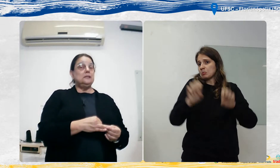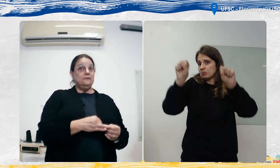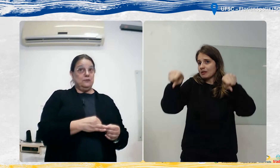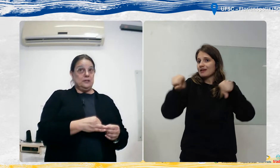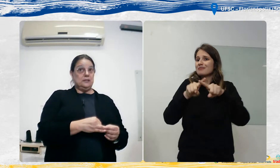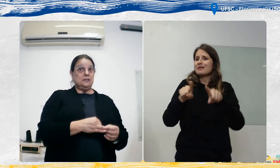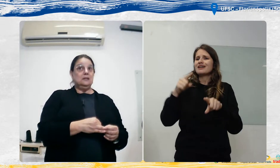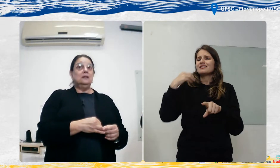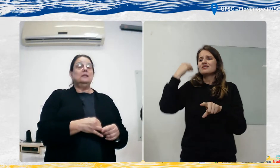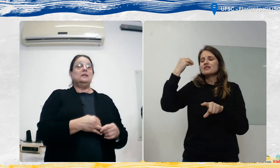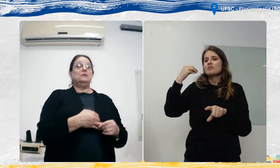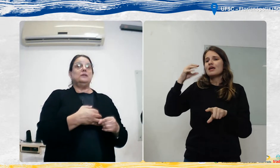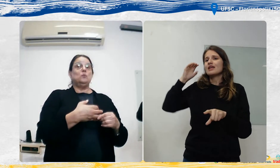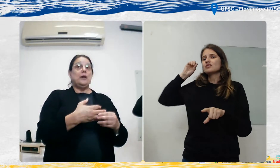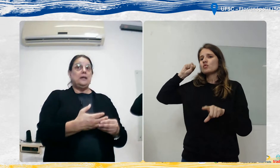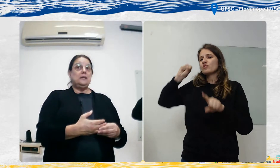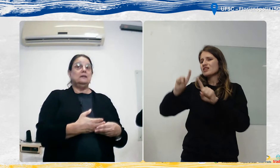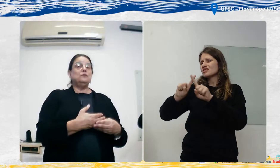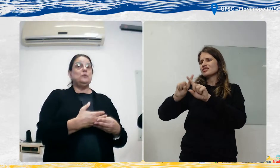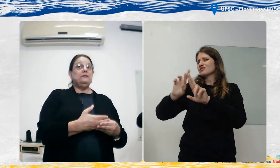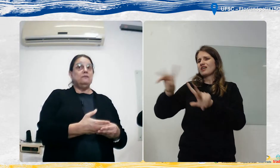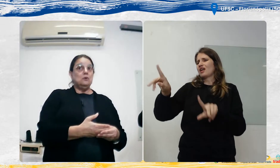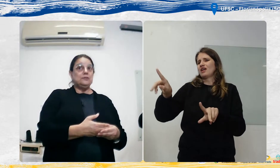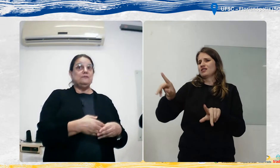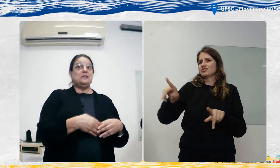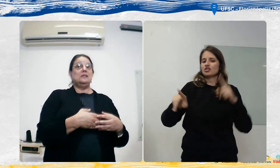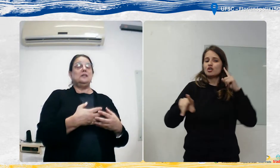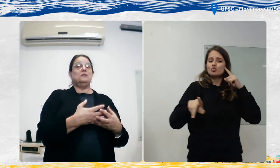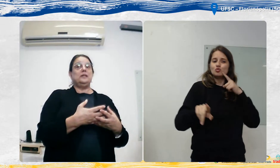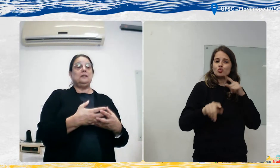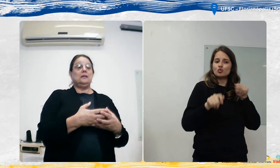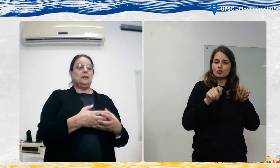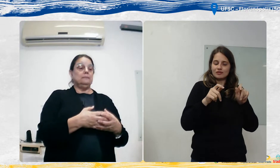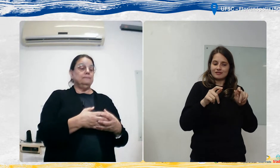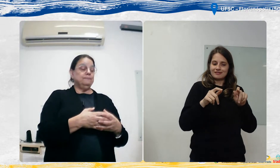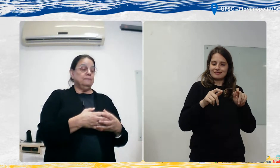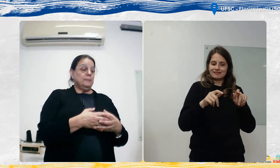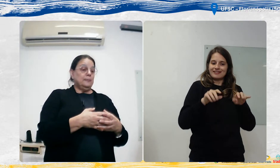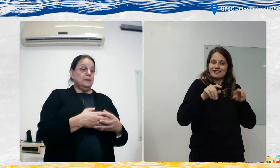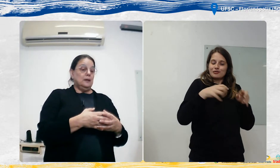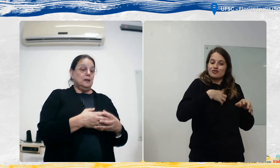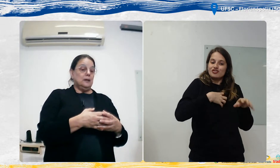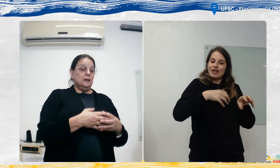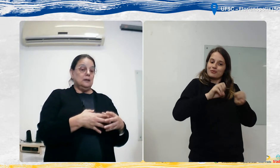is different. The hearing way of doing philosophy, the hearing